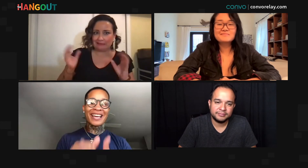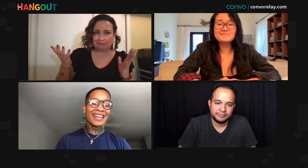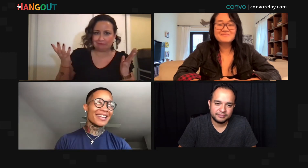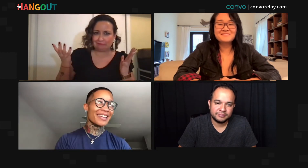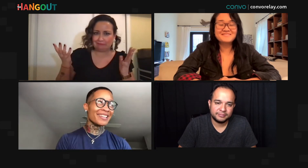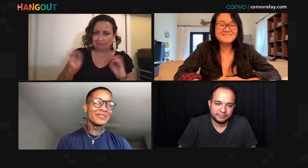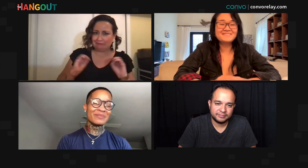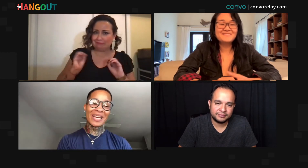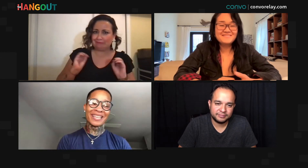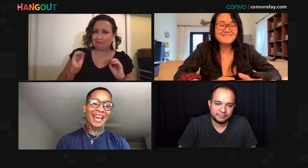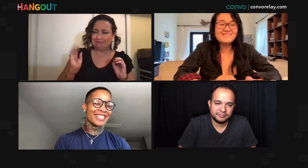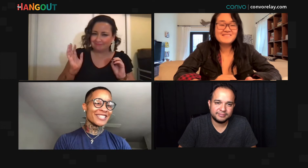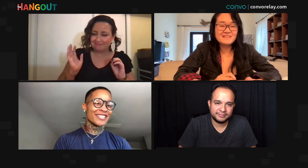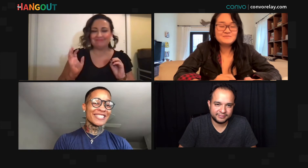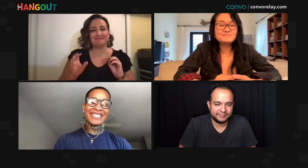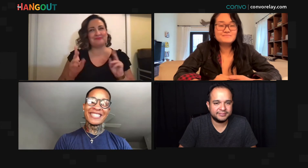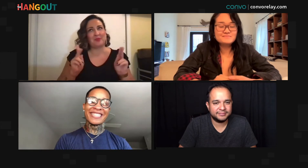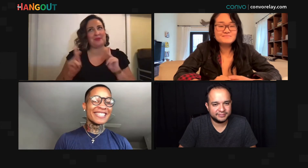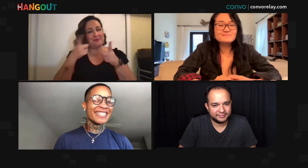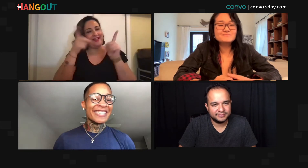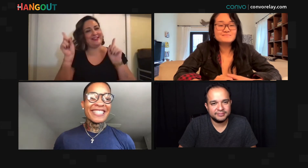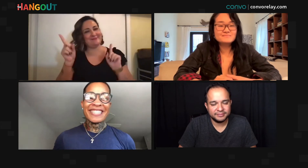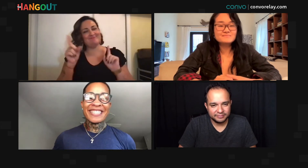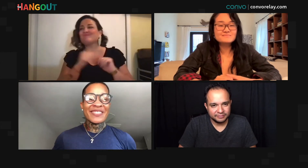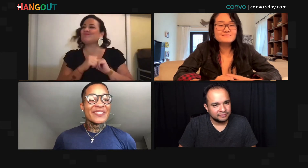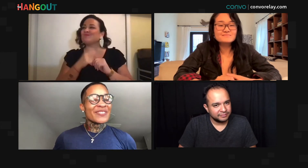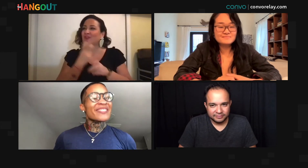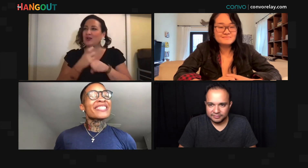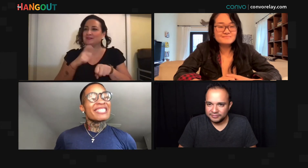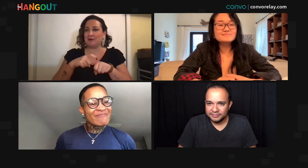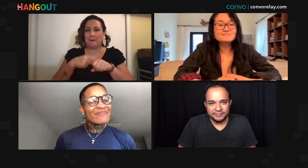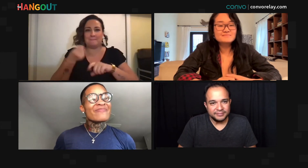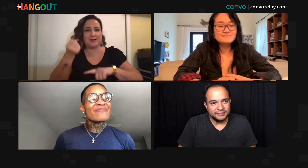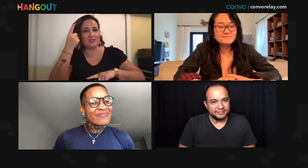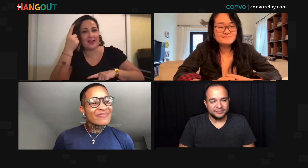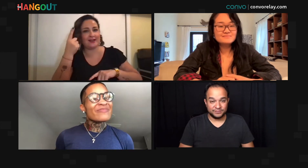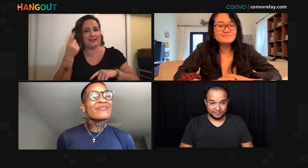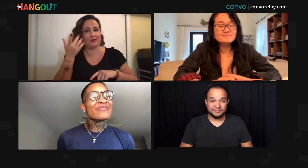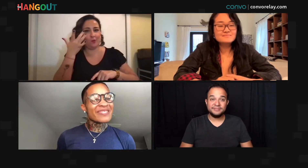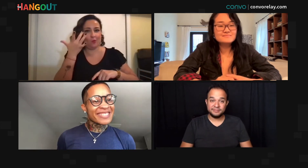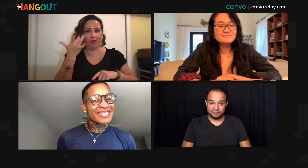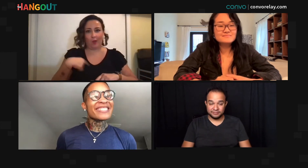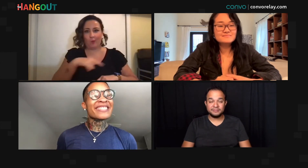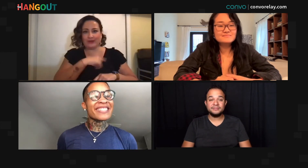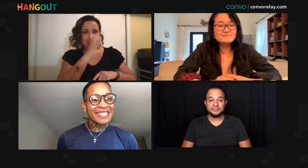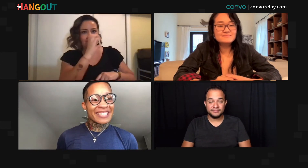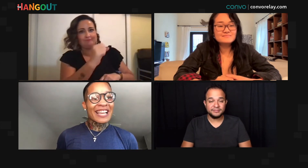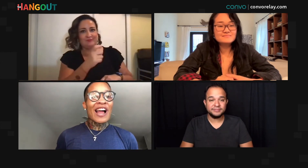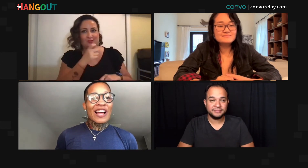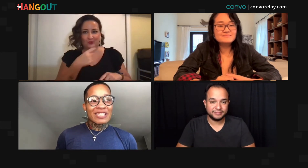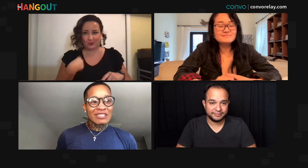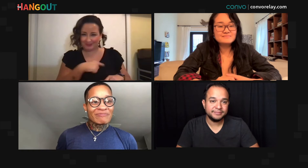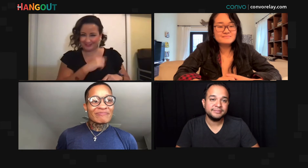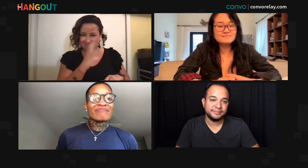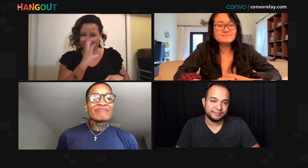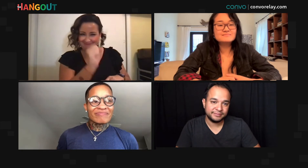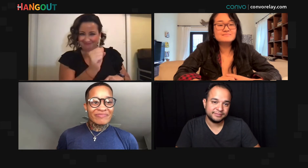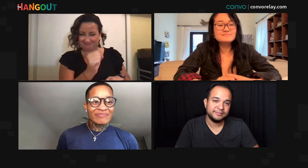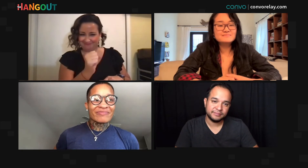that's not Wow. true, right? That's Right. not true. I think that's sometimes it's hard for people to understand why